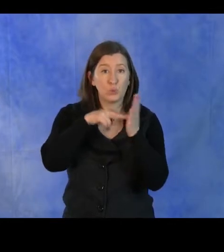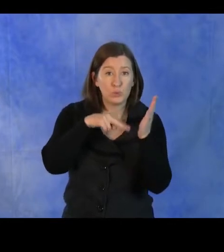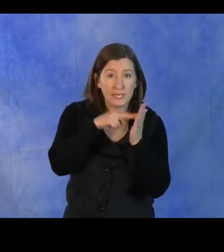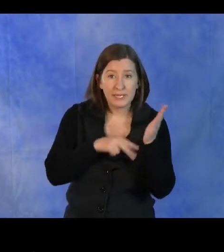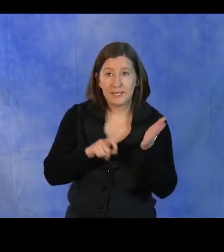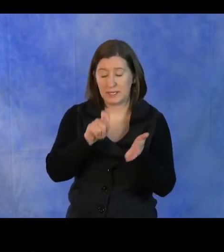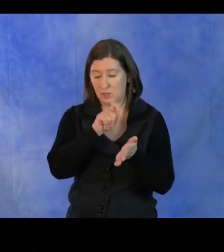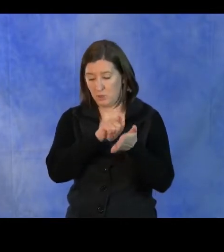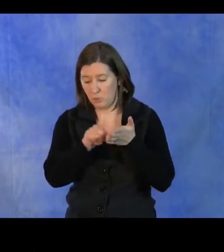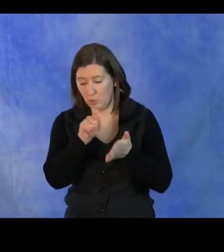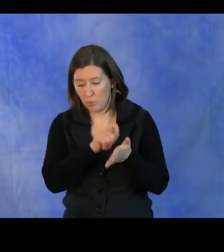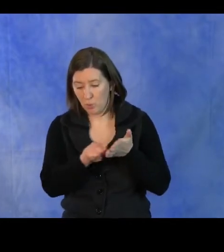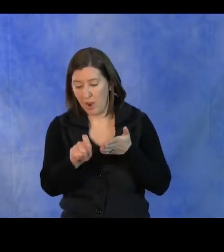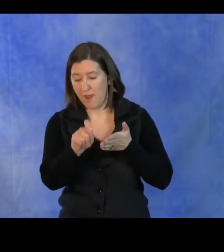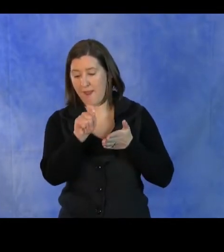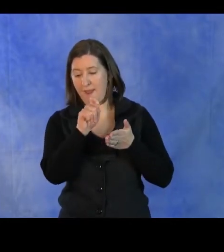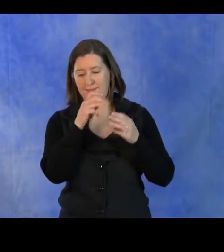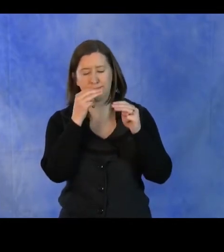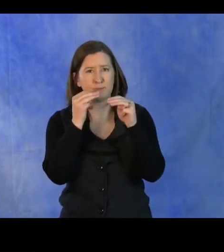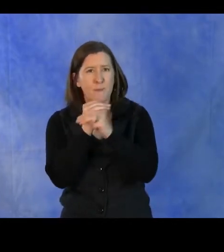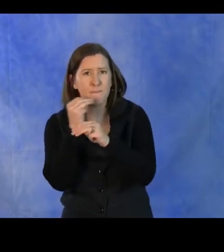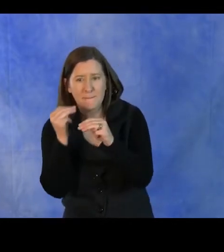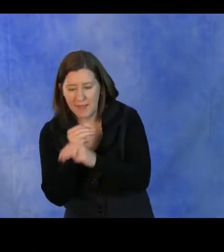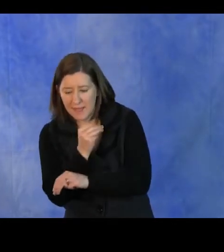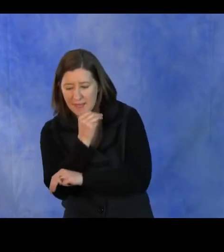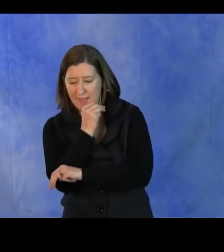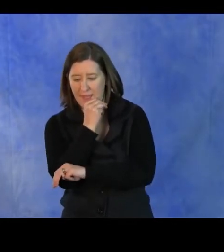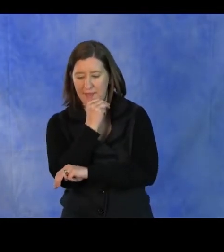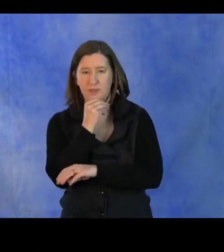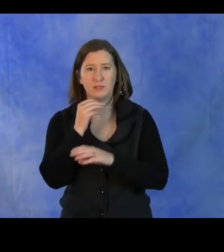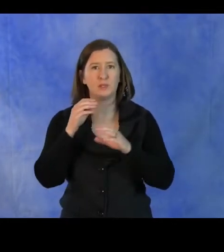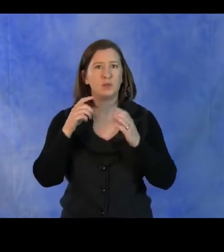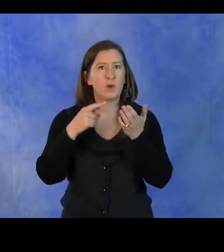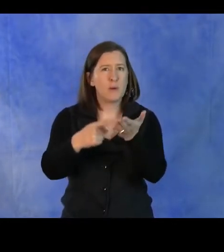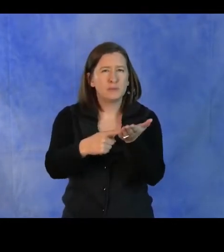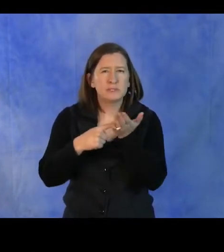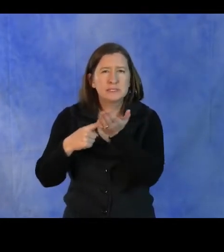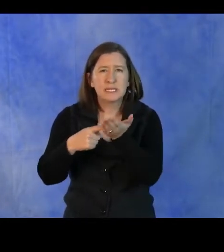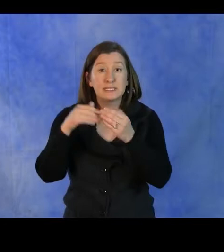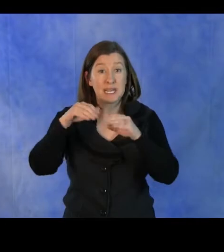So we need to have those skills for reading, writing, math,